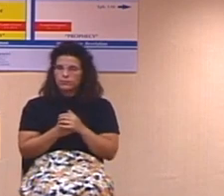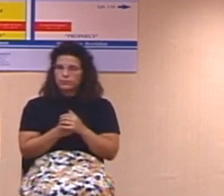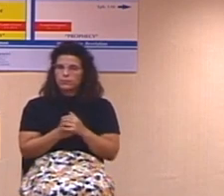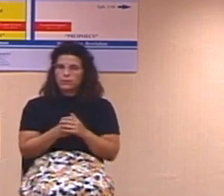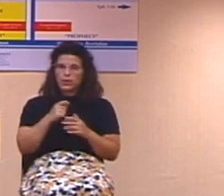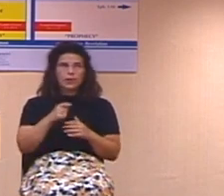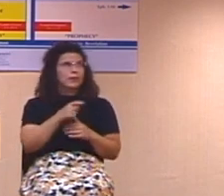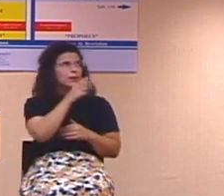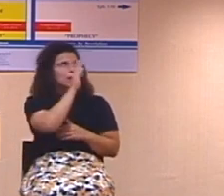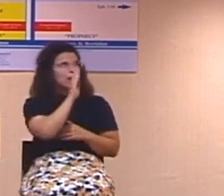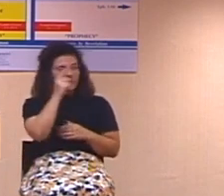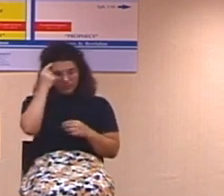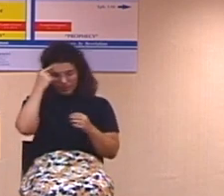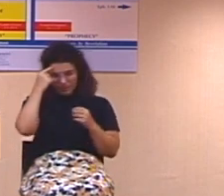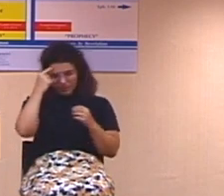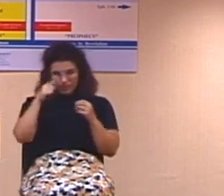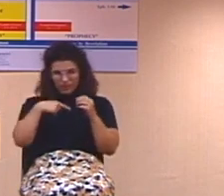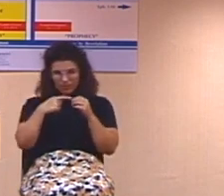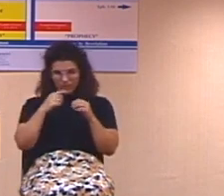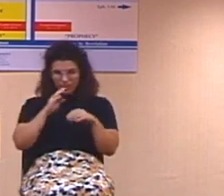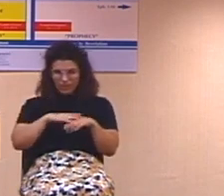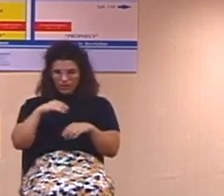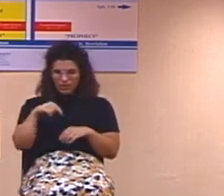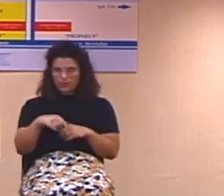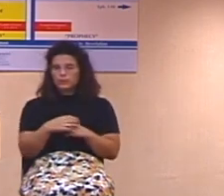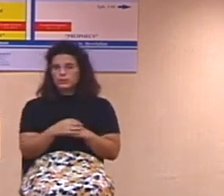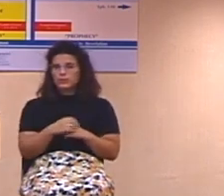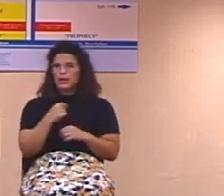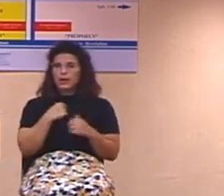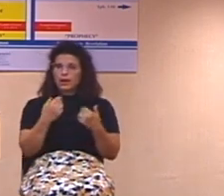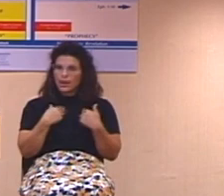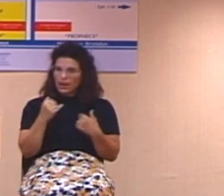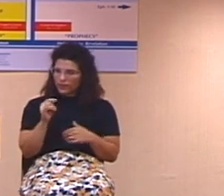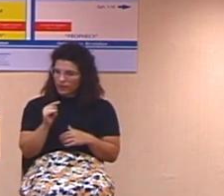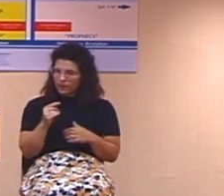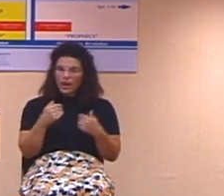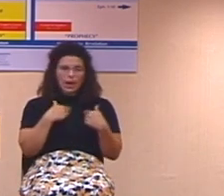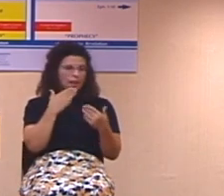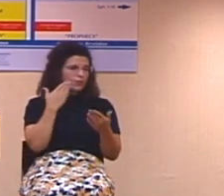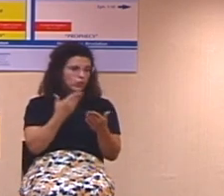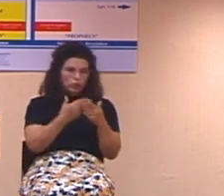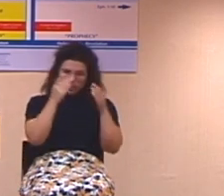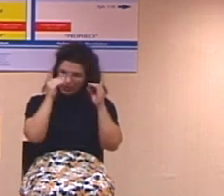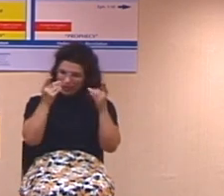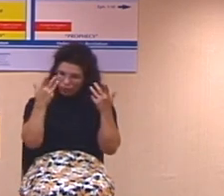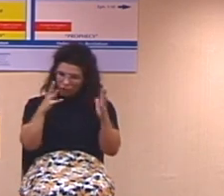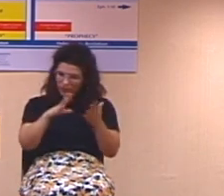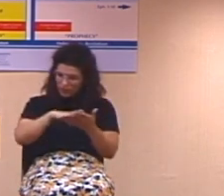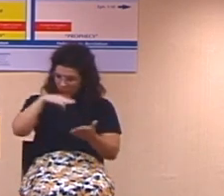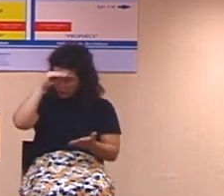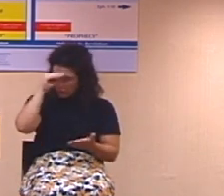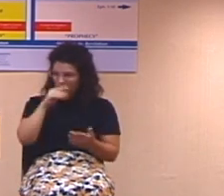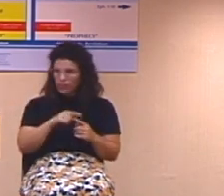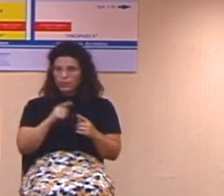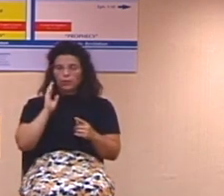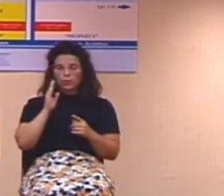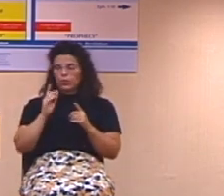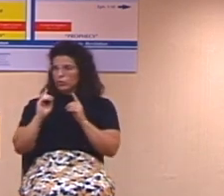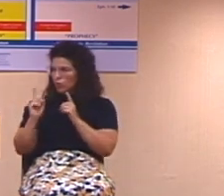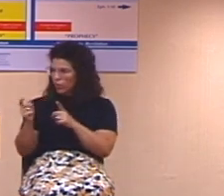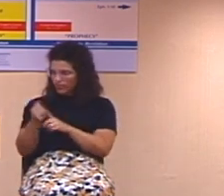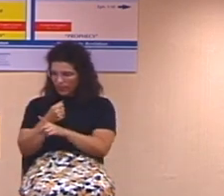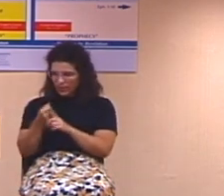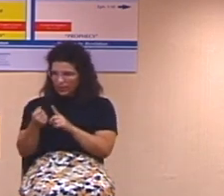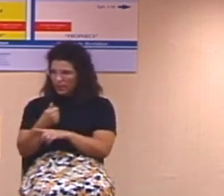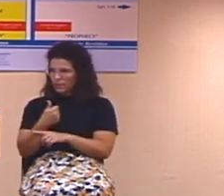I need God's thinking on this. I got it. I got sound doctrine learned. But I'm going to go over here and beat my head